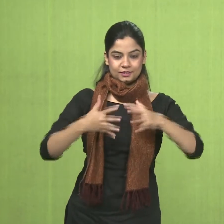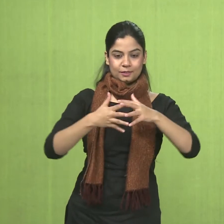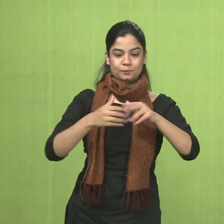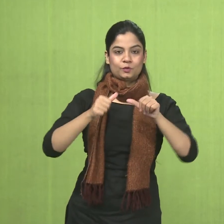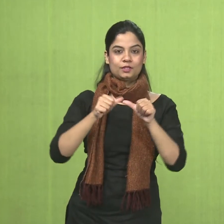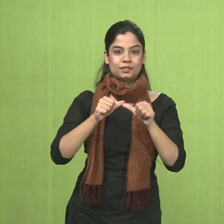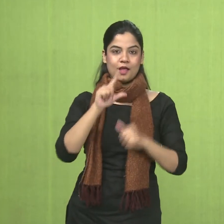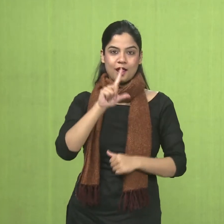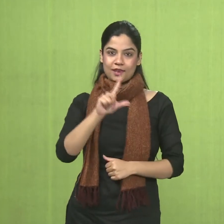substance.